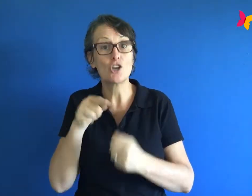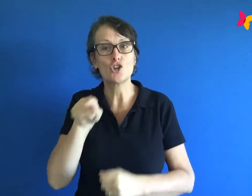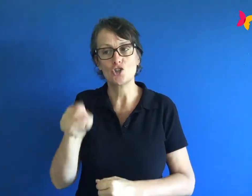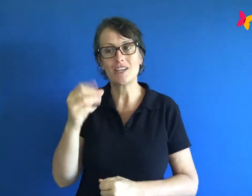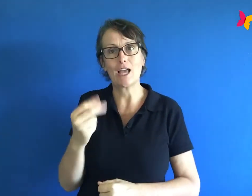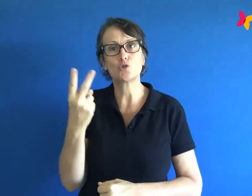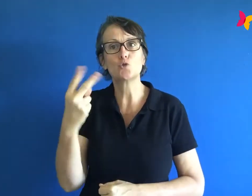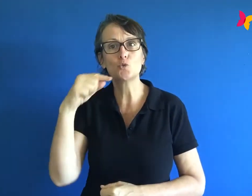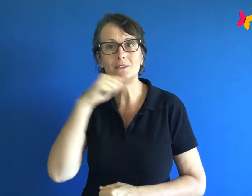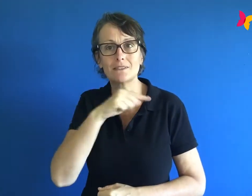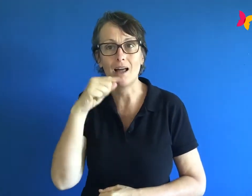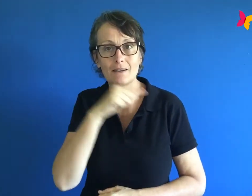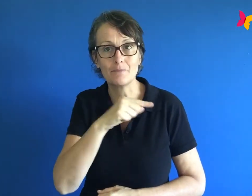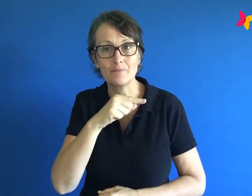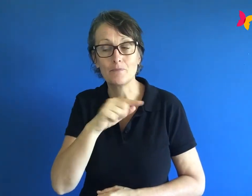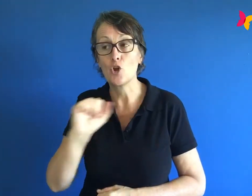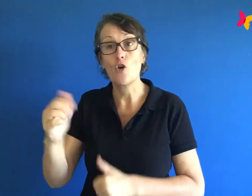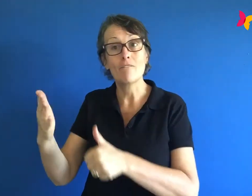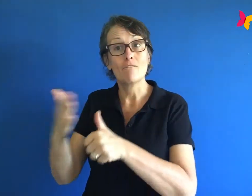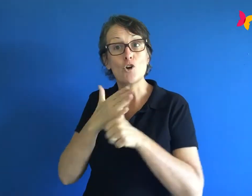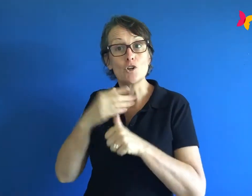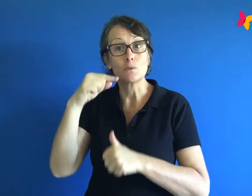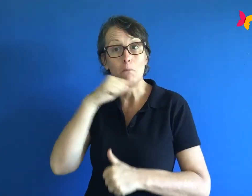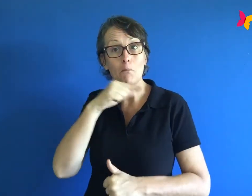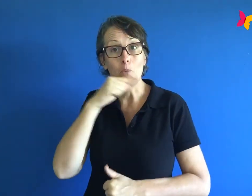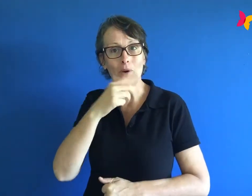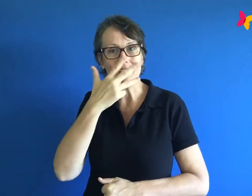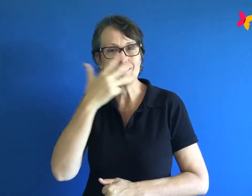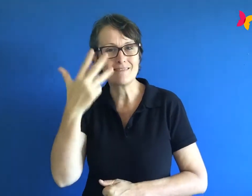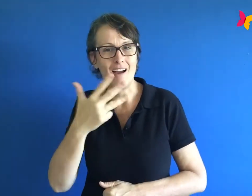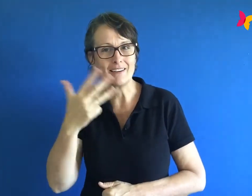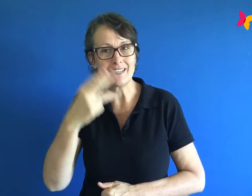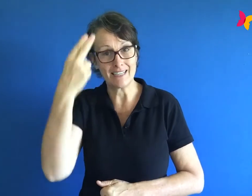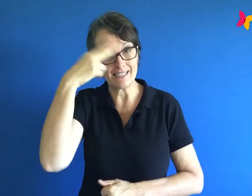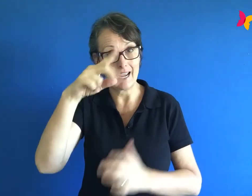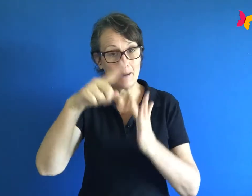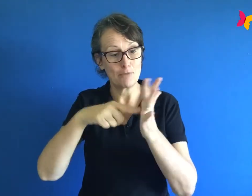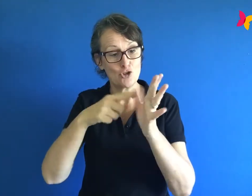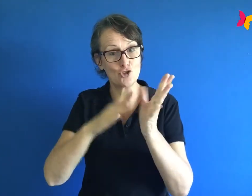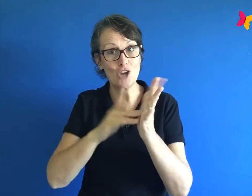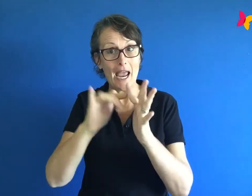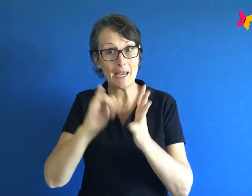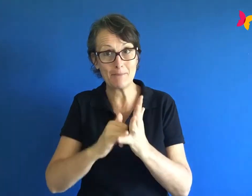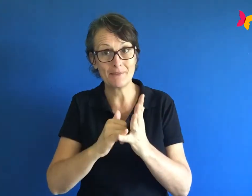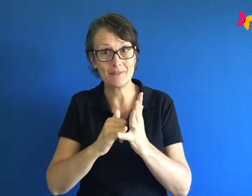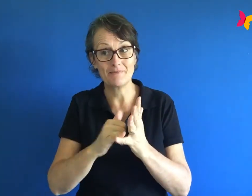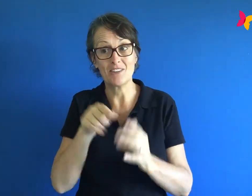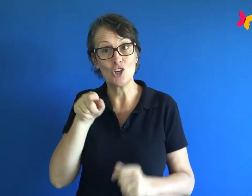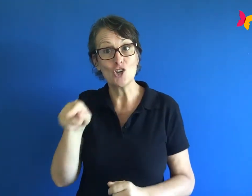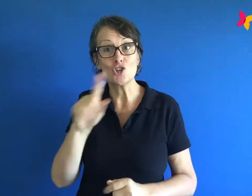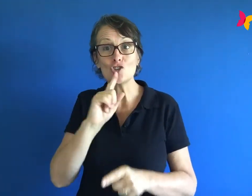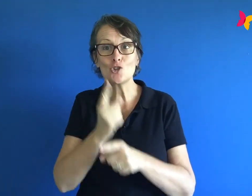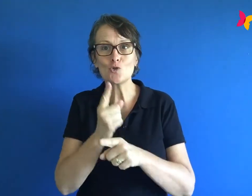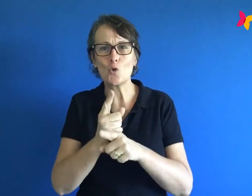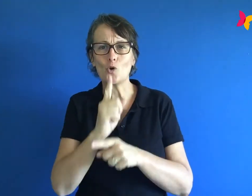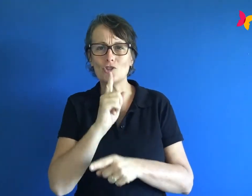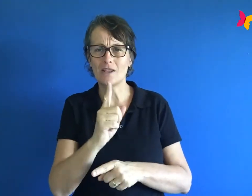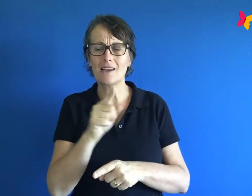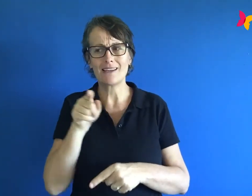son, James, came along. As a baby, Yeah. he was unsettled. Yep. So we had like sleep